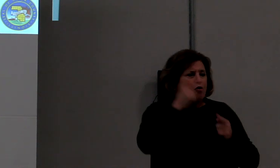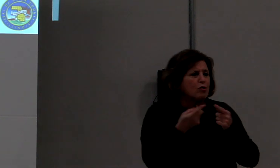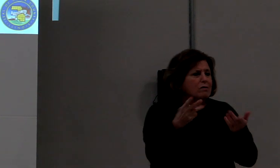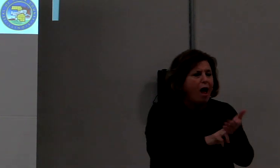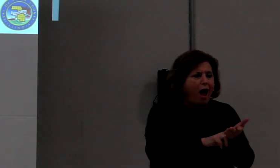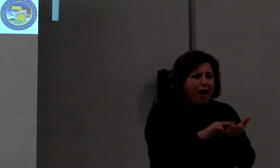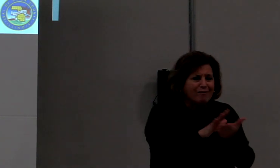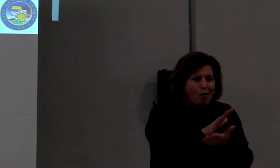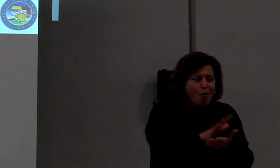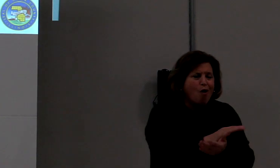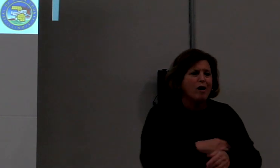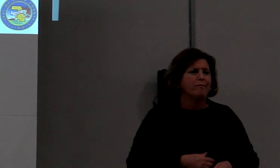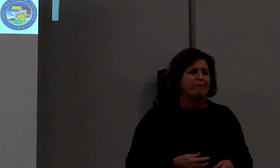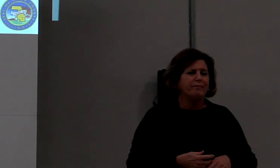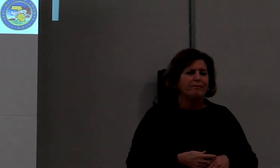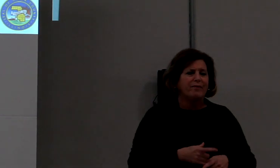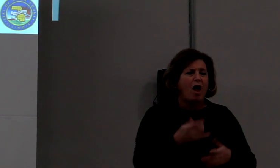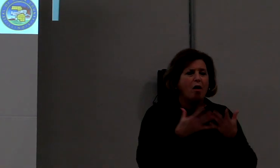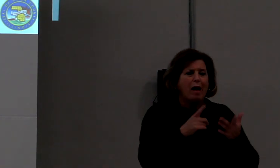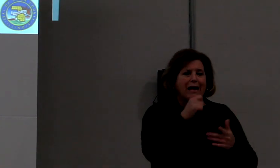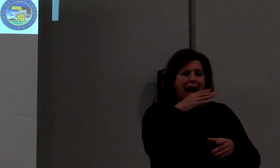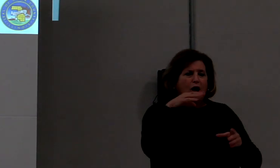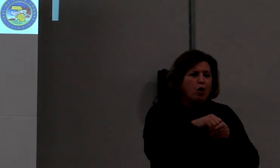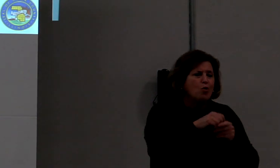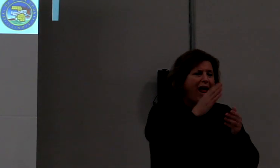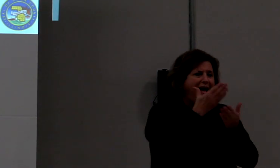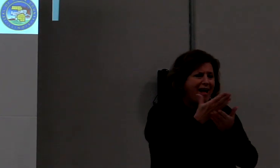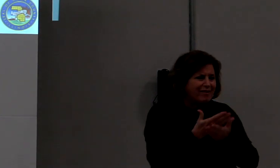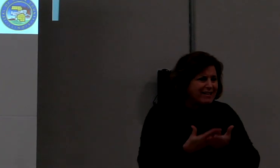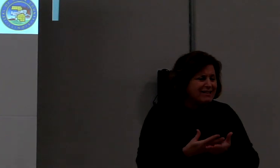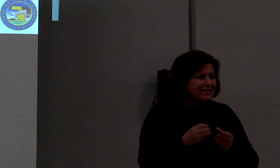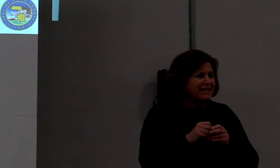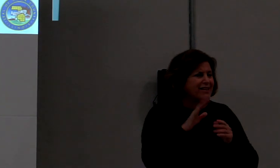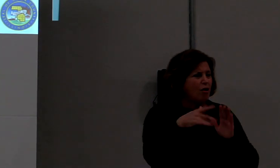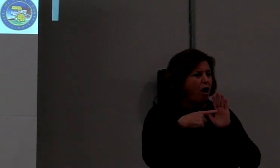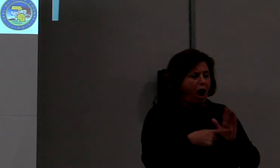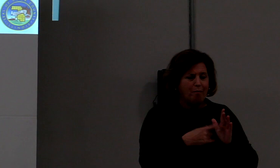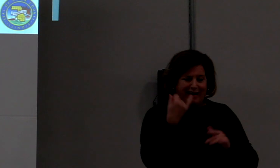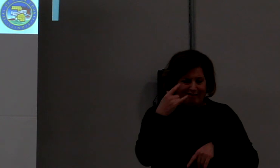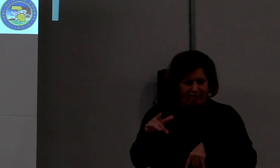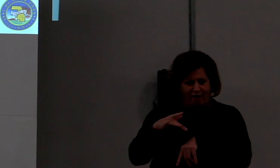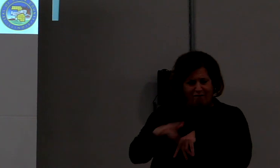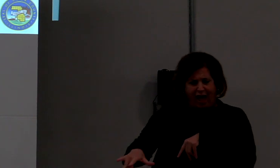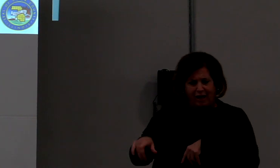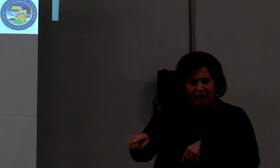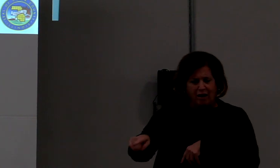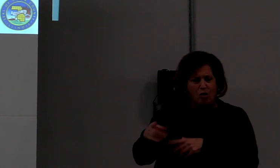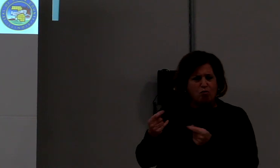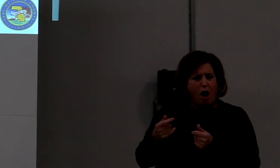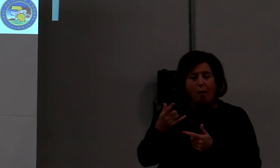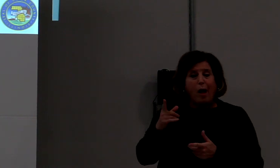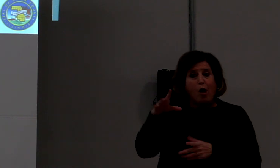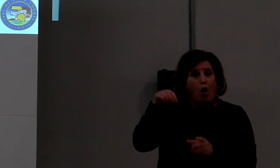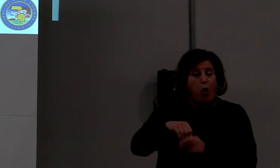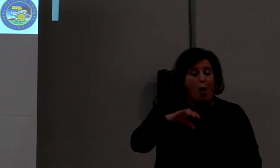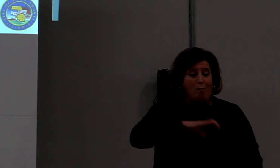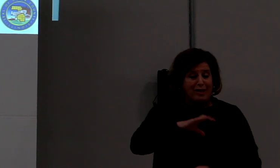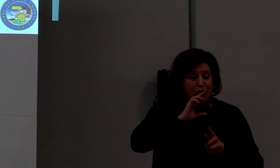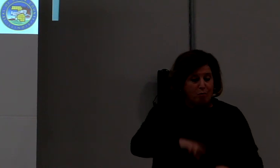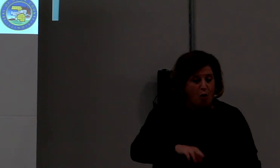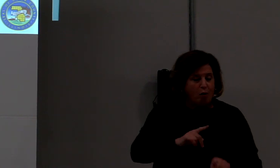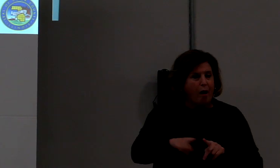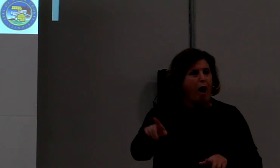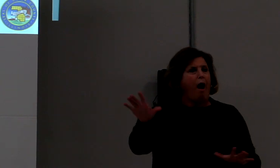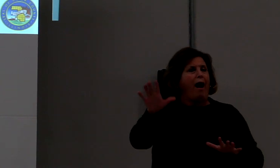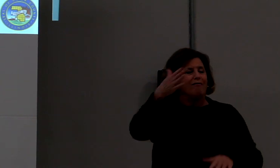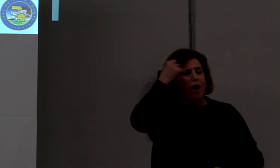form, failing to include evidence in the example of a vacancy. You can include a police report, but then you forget to give